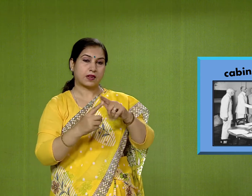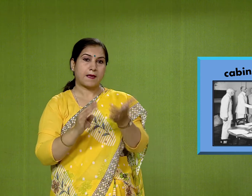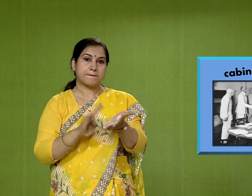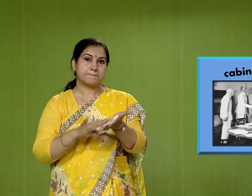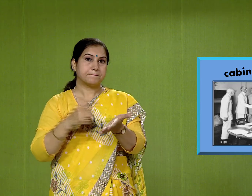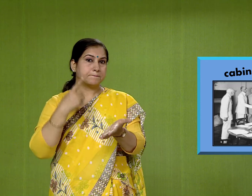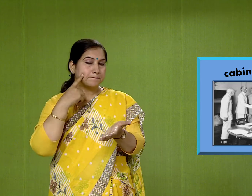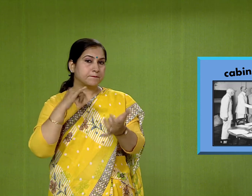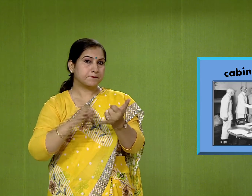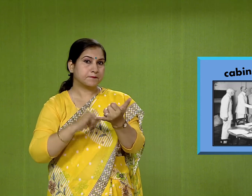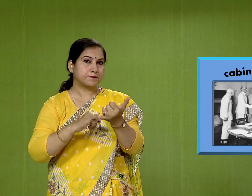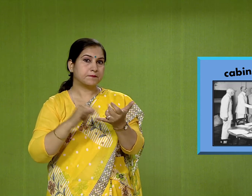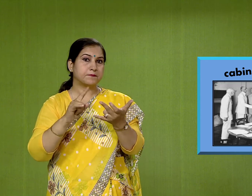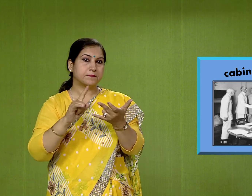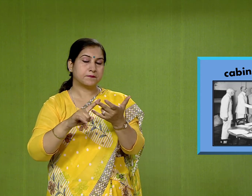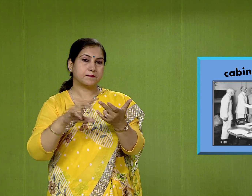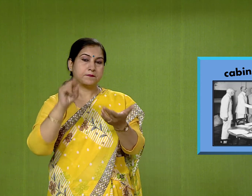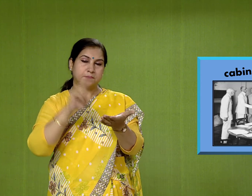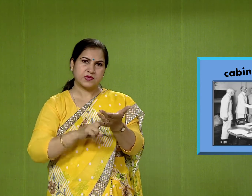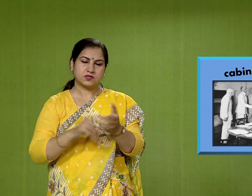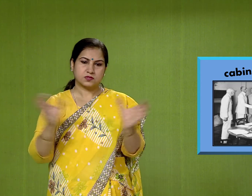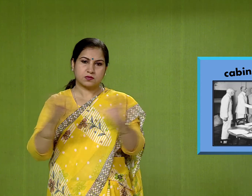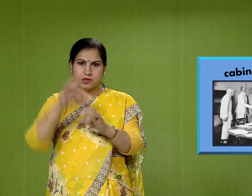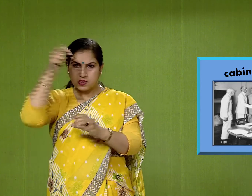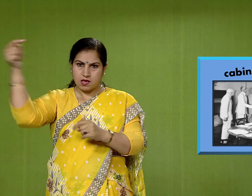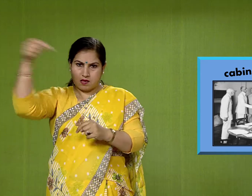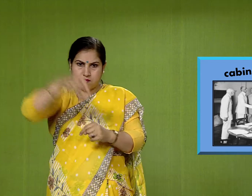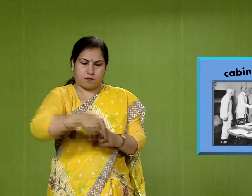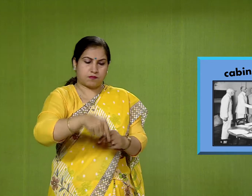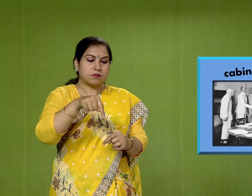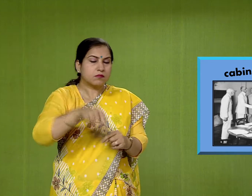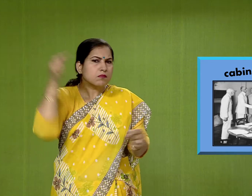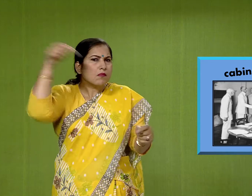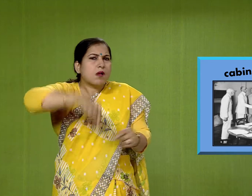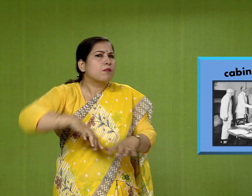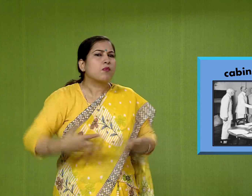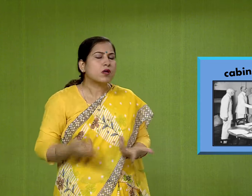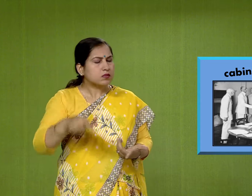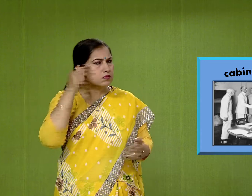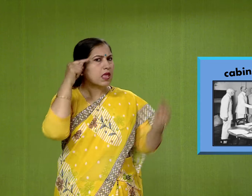Its goal was to find the method of giving independence to India.